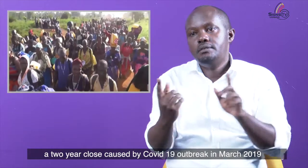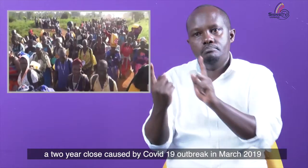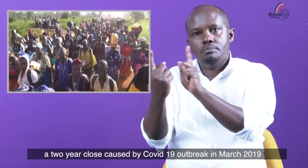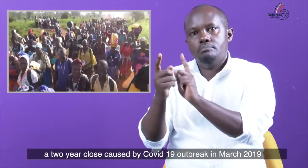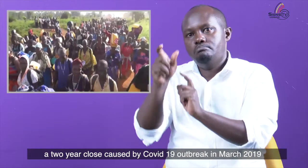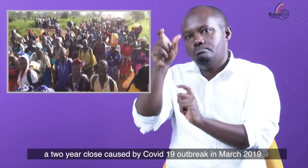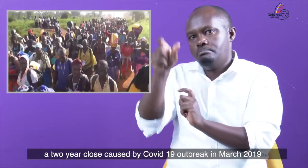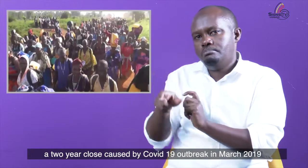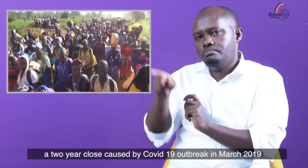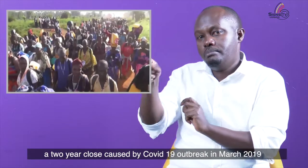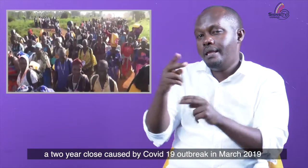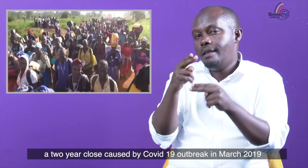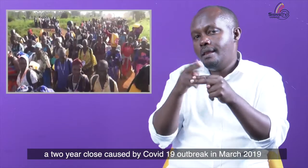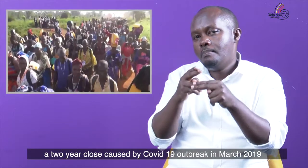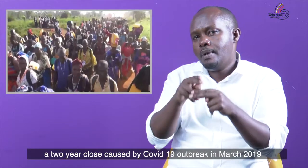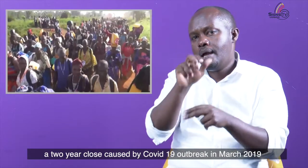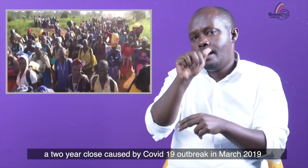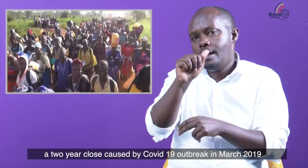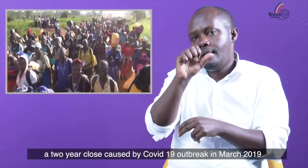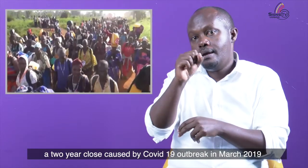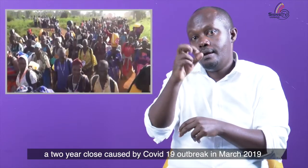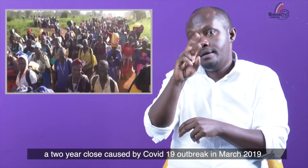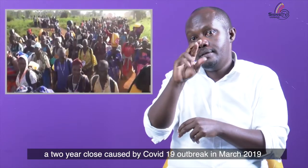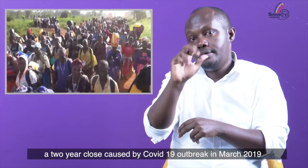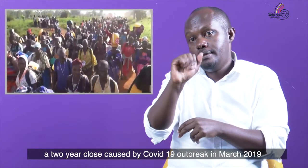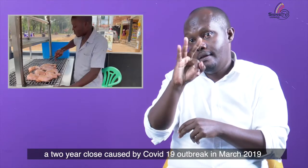by COVID-19 outbreak.